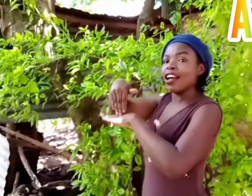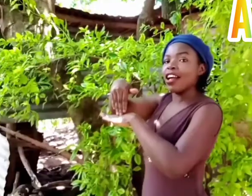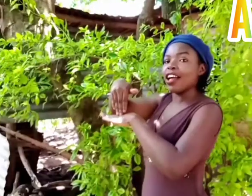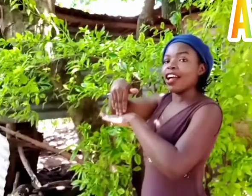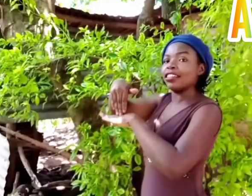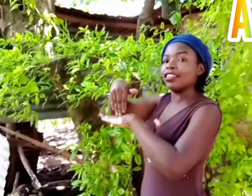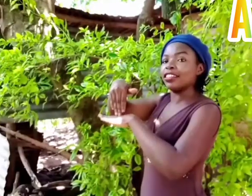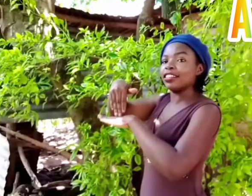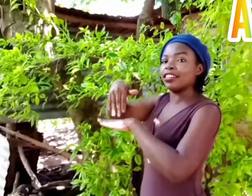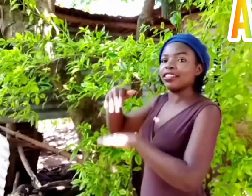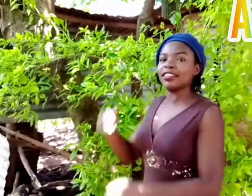At.